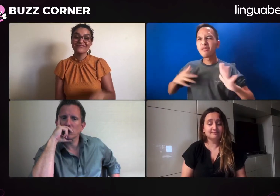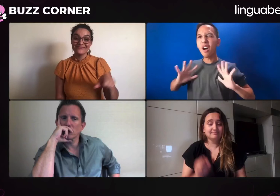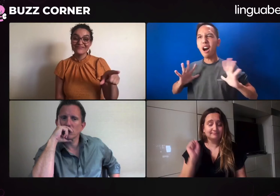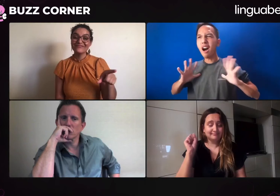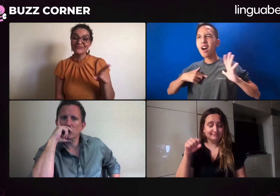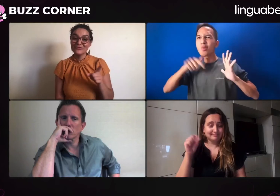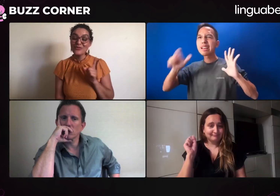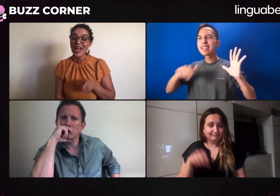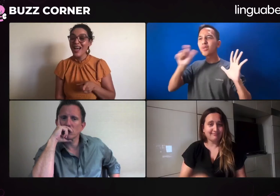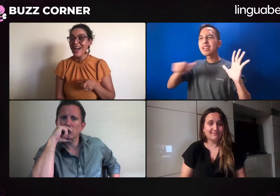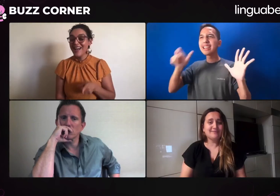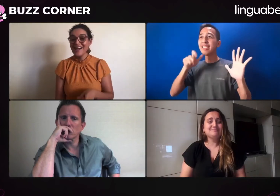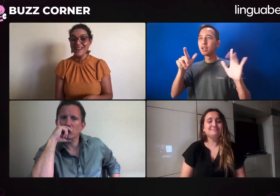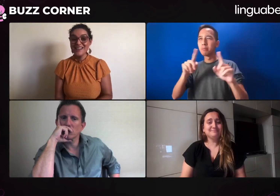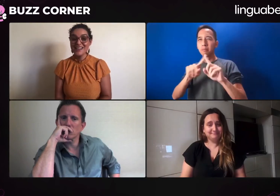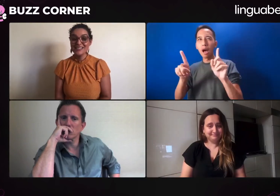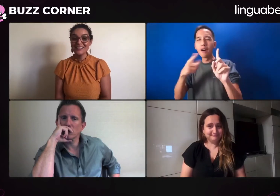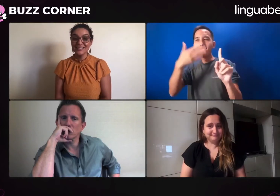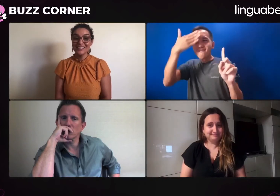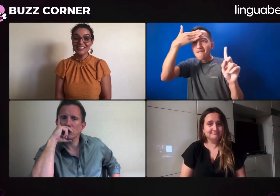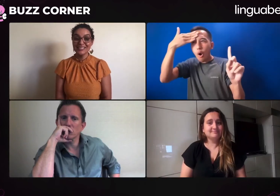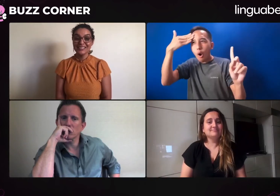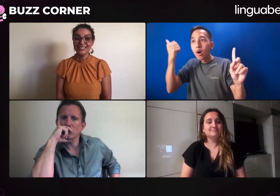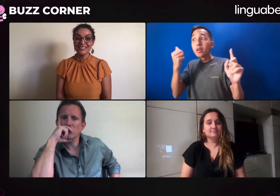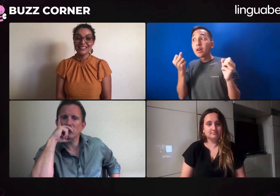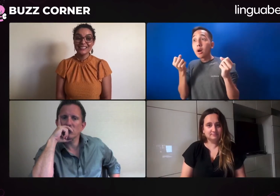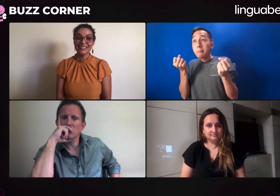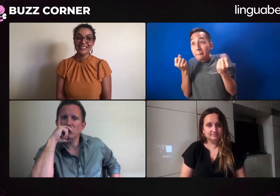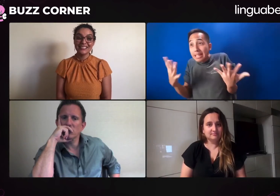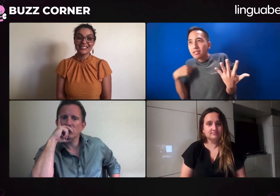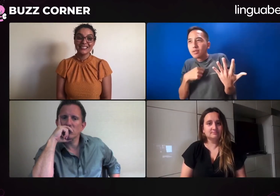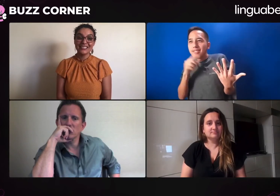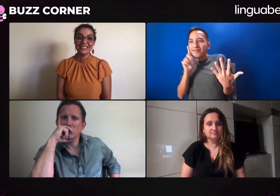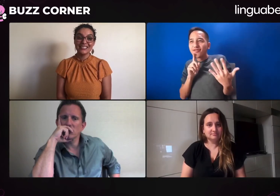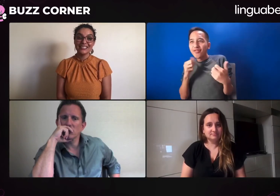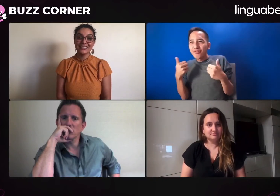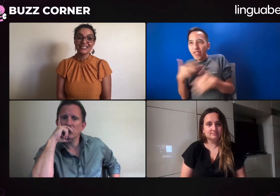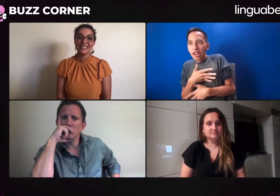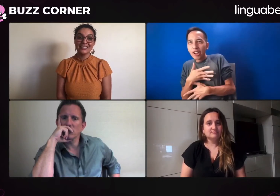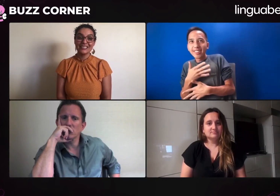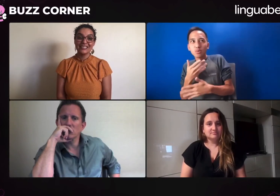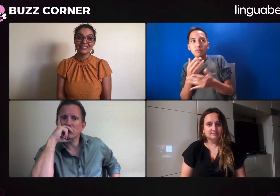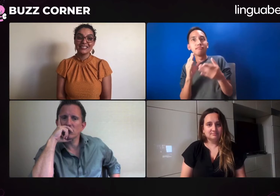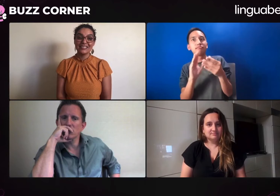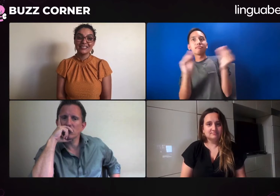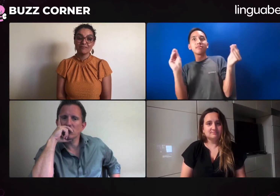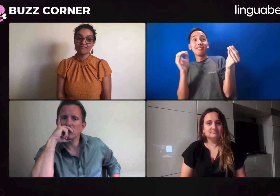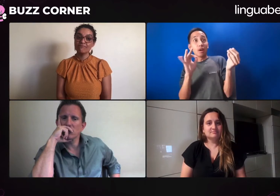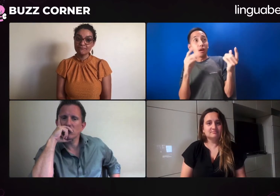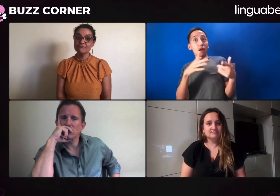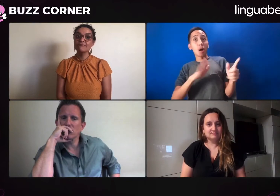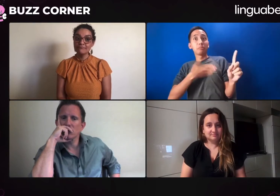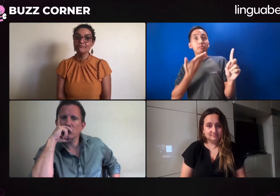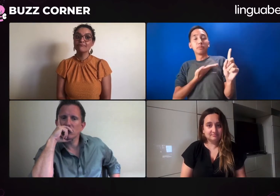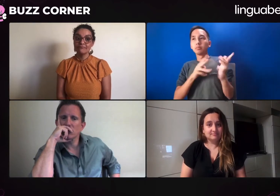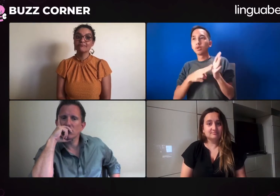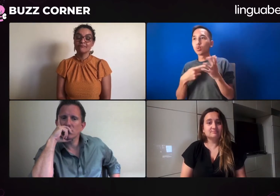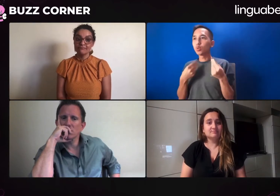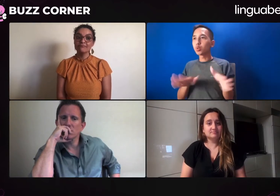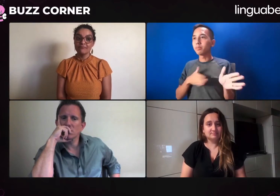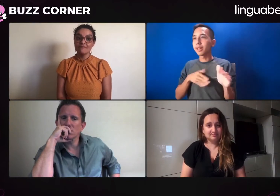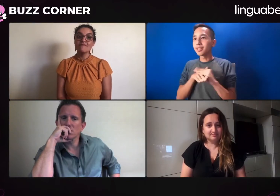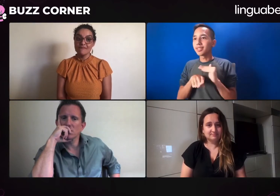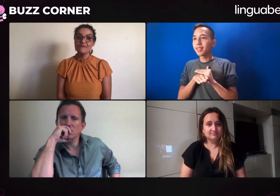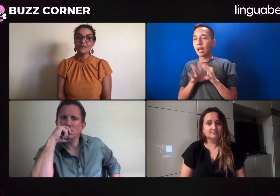no complaints about deaf people. No, no, I'm fine. I'm fine. I don't need. But many of us deaf people have